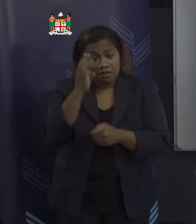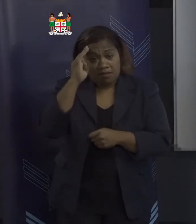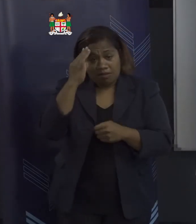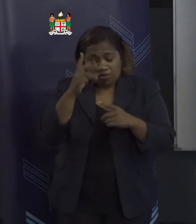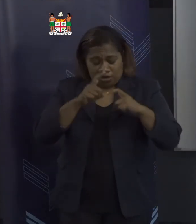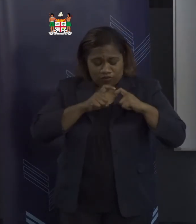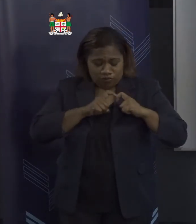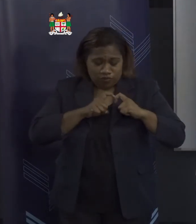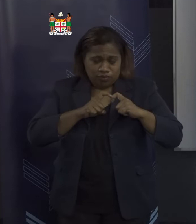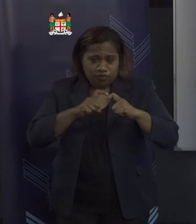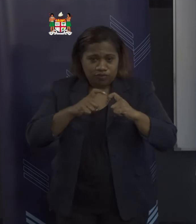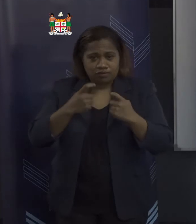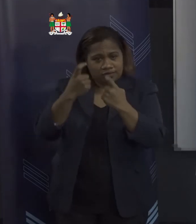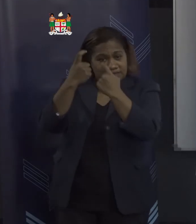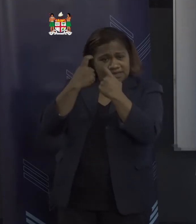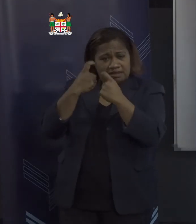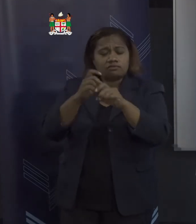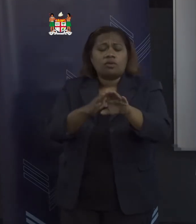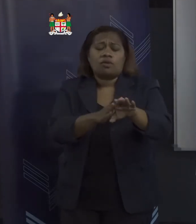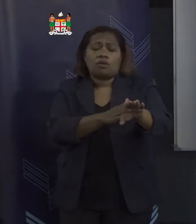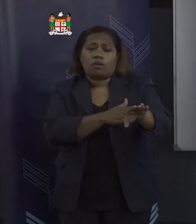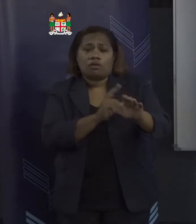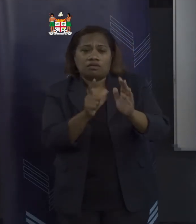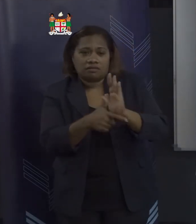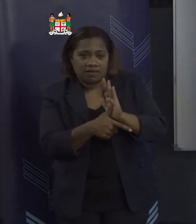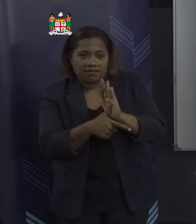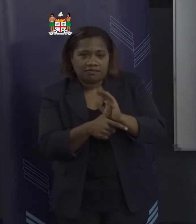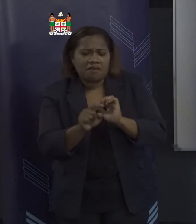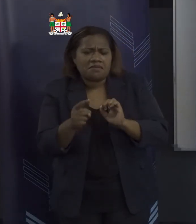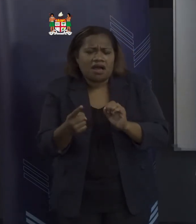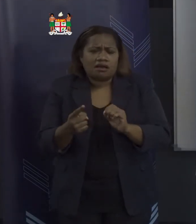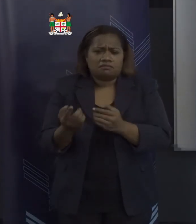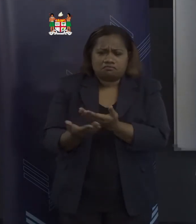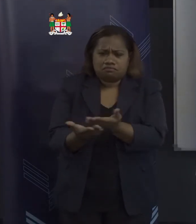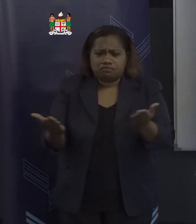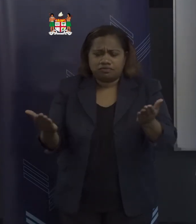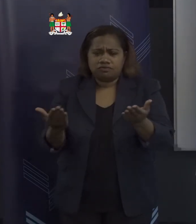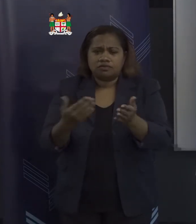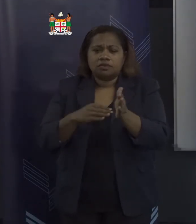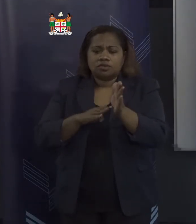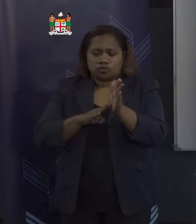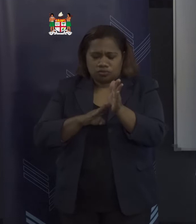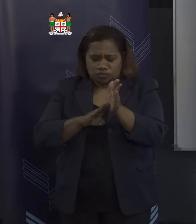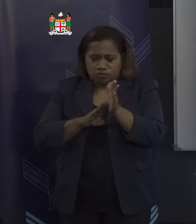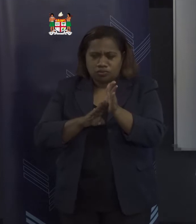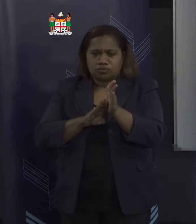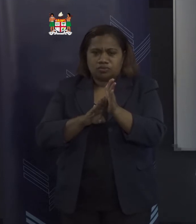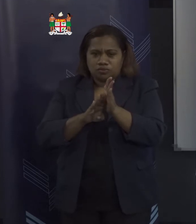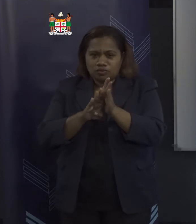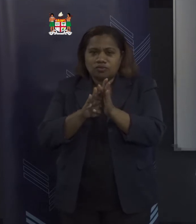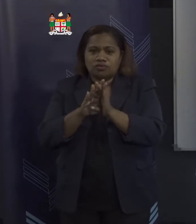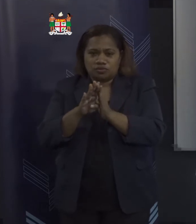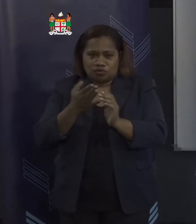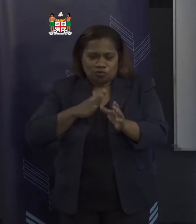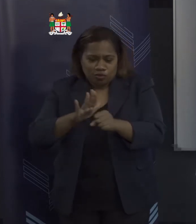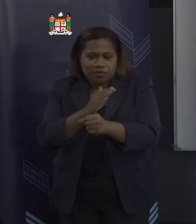remain there for a very long time. But you have rebuilt and you have configured your lives to ensure that you complete the